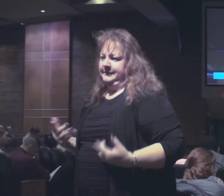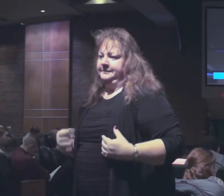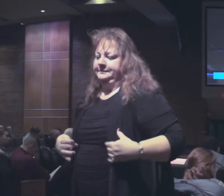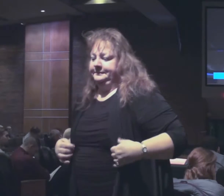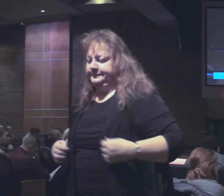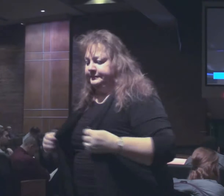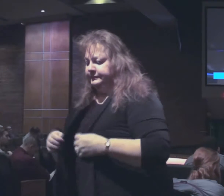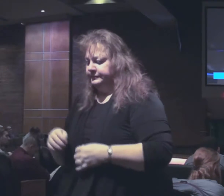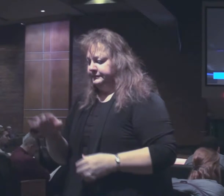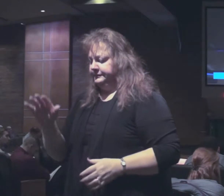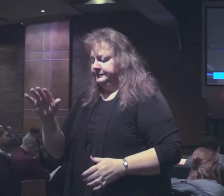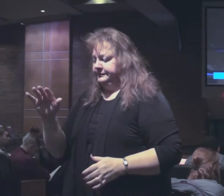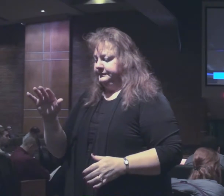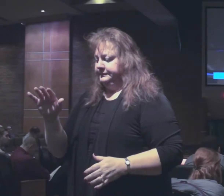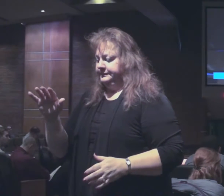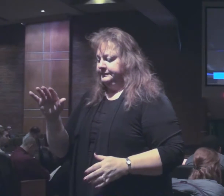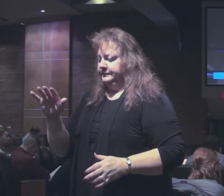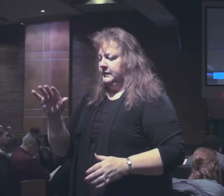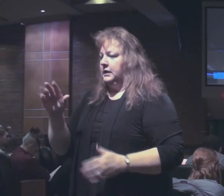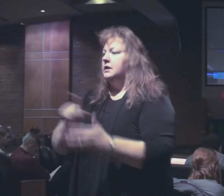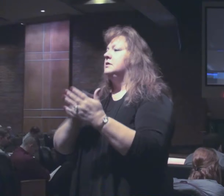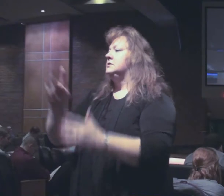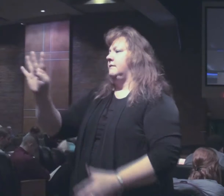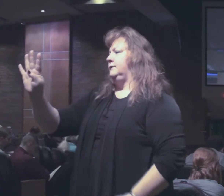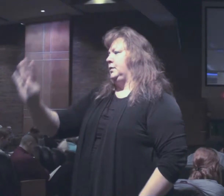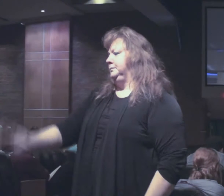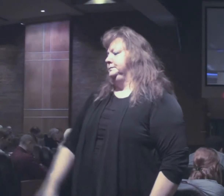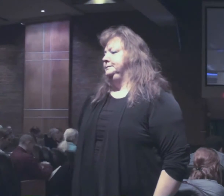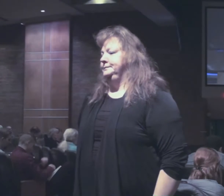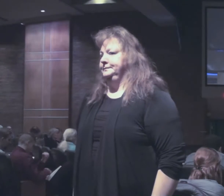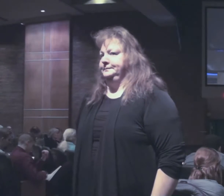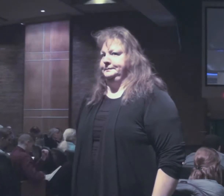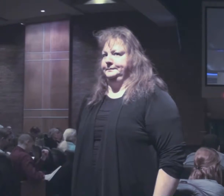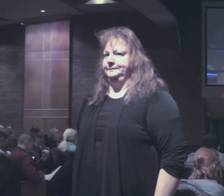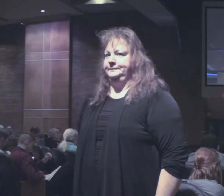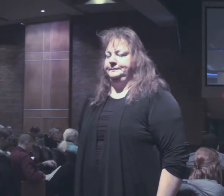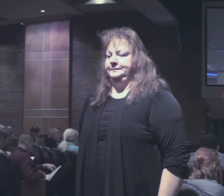back to Psalm 4.